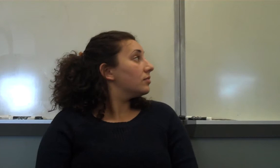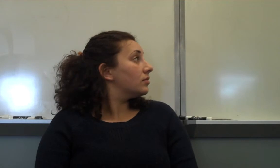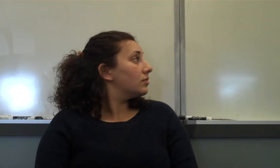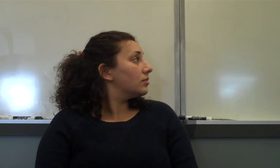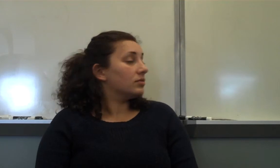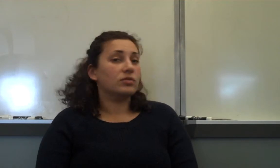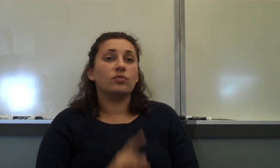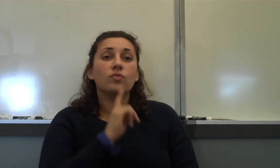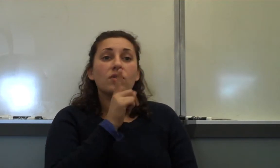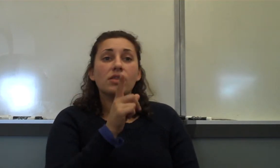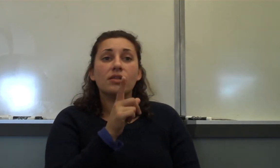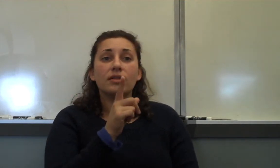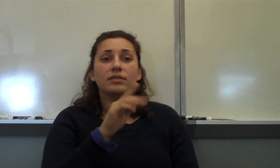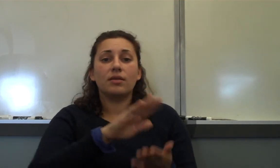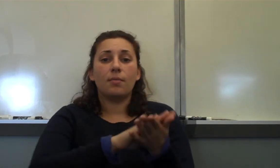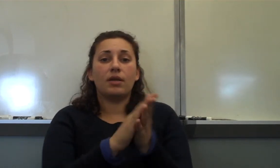27. Now,